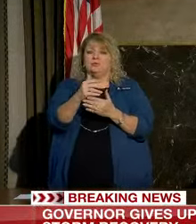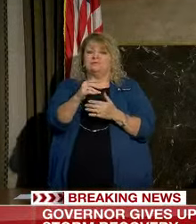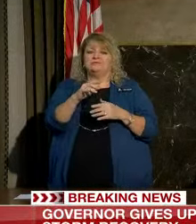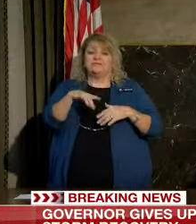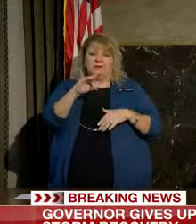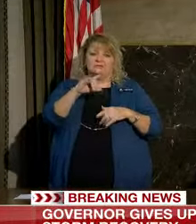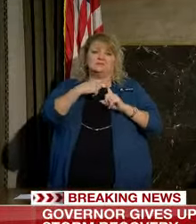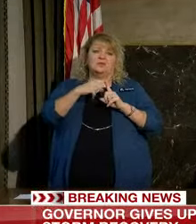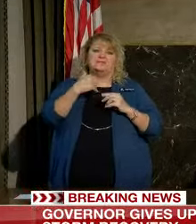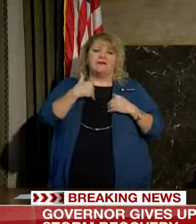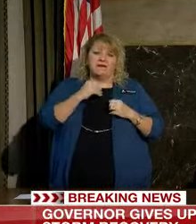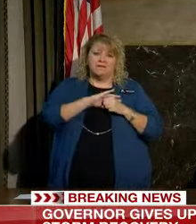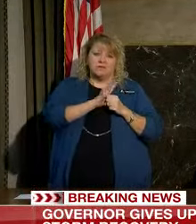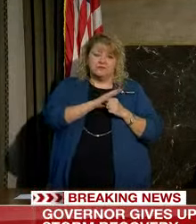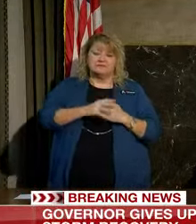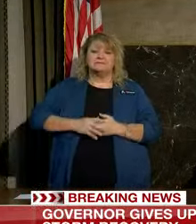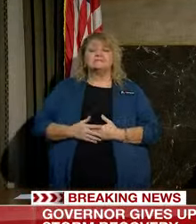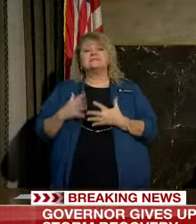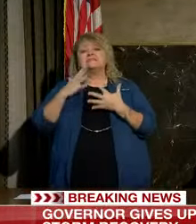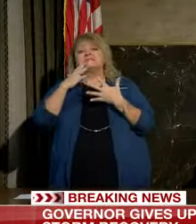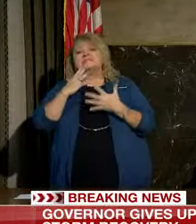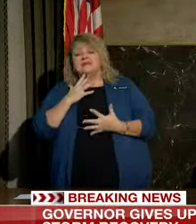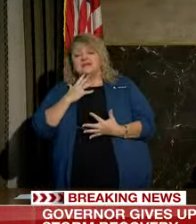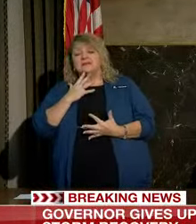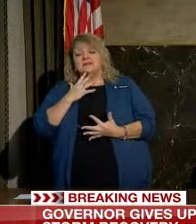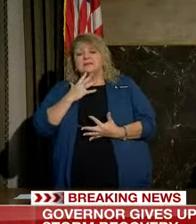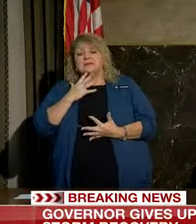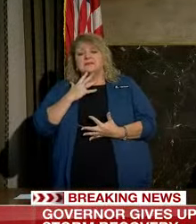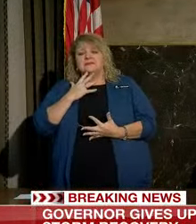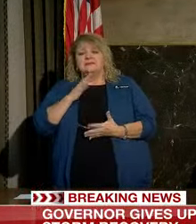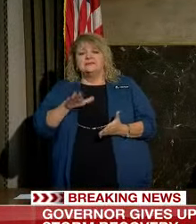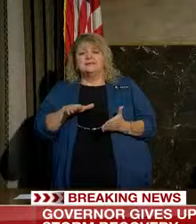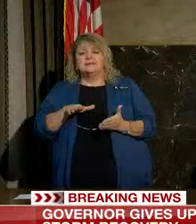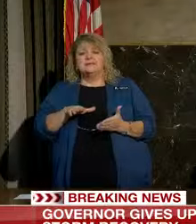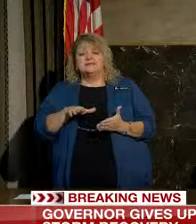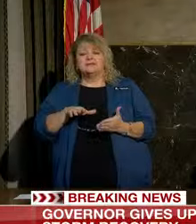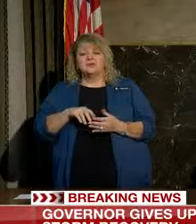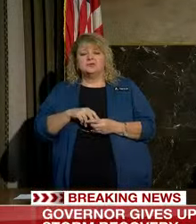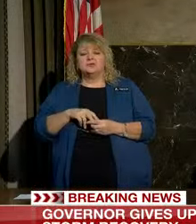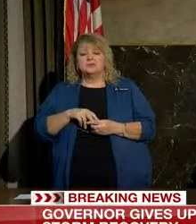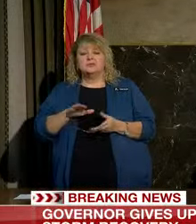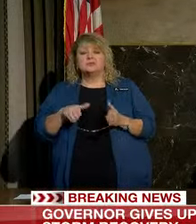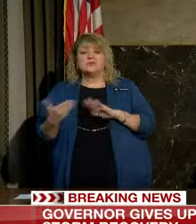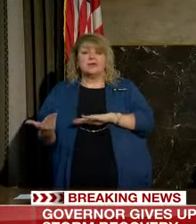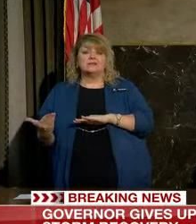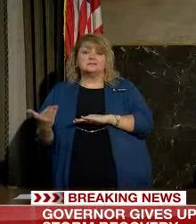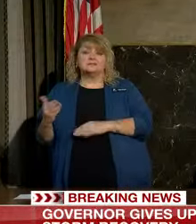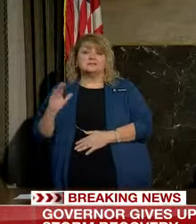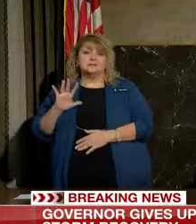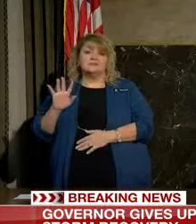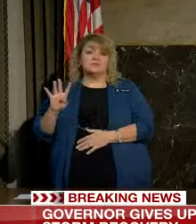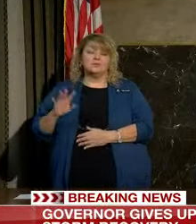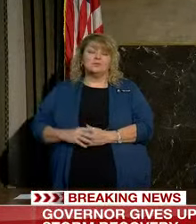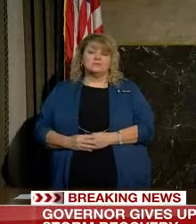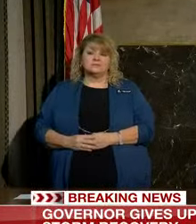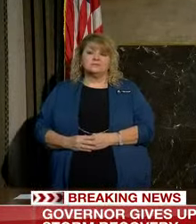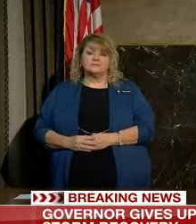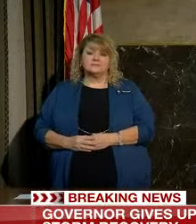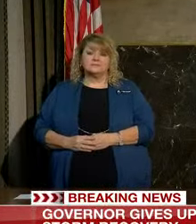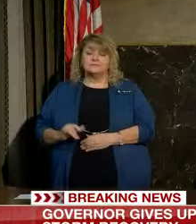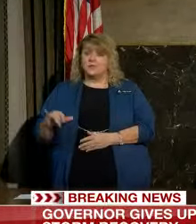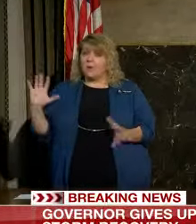COVID-19. Sadly, we're also reporting 54 additional deaths, and that's a